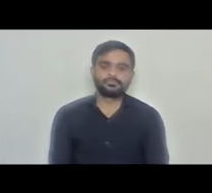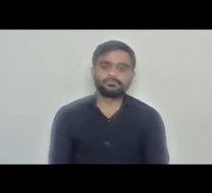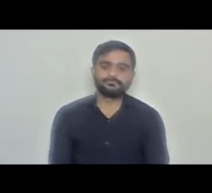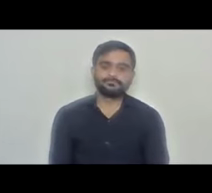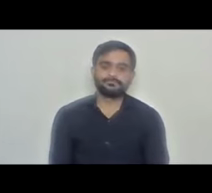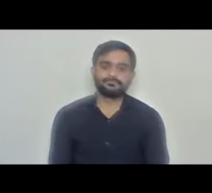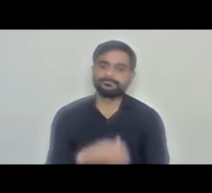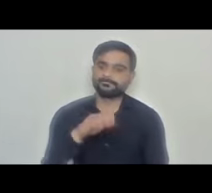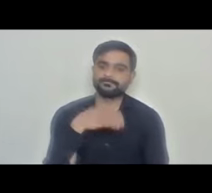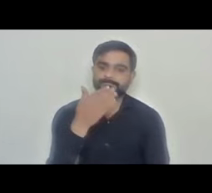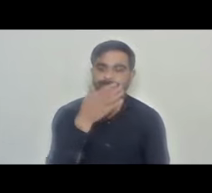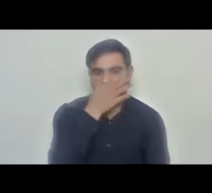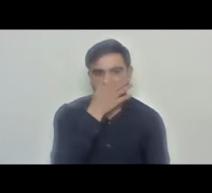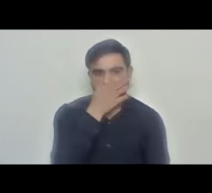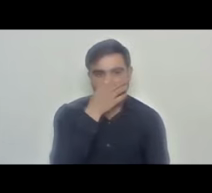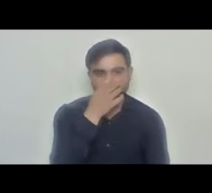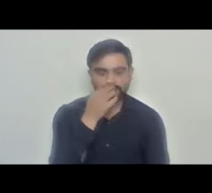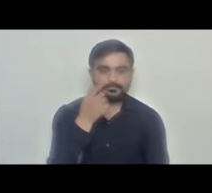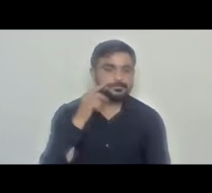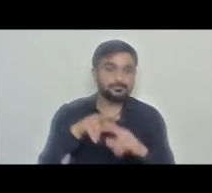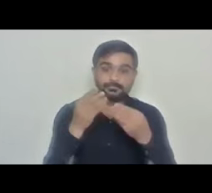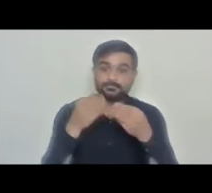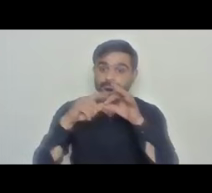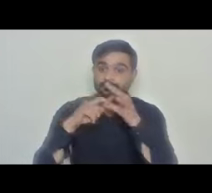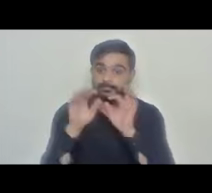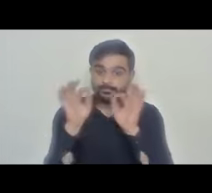So moving forward, if there are no more questions,